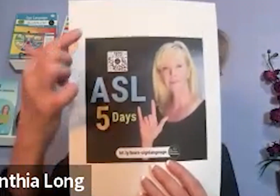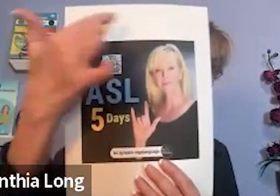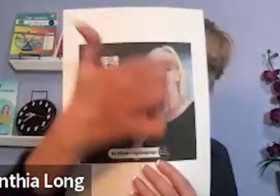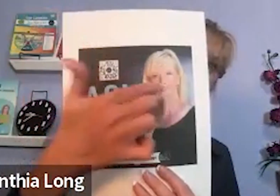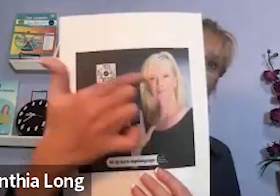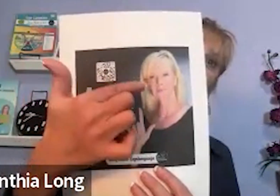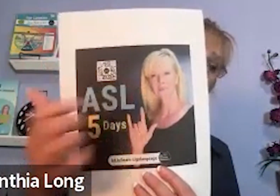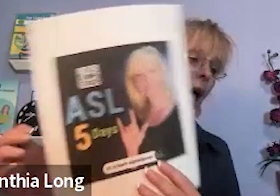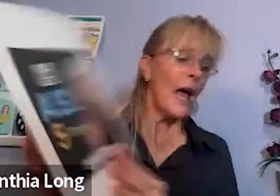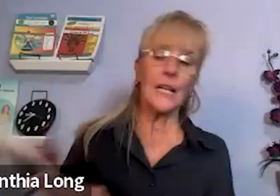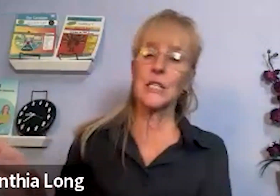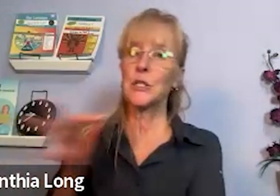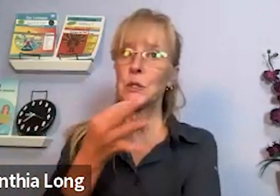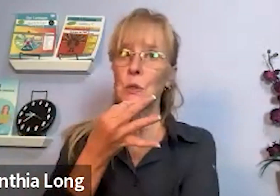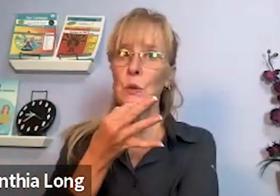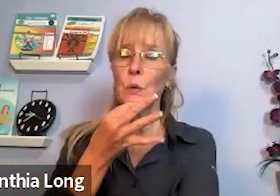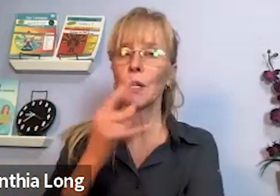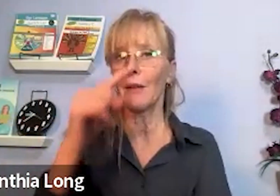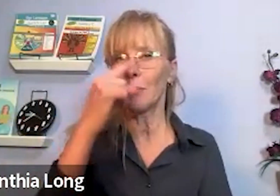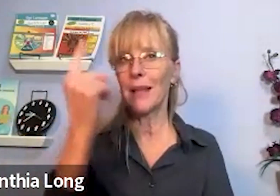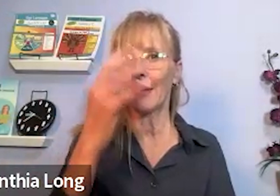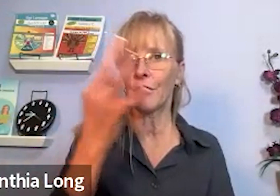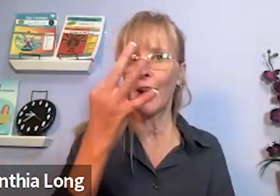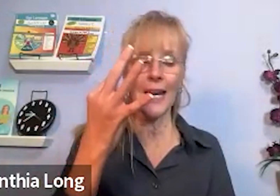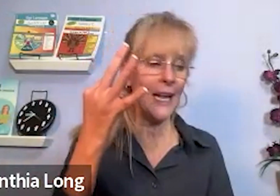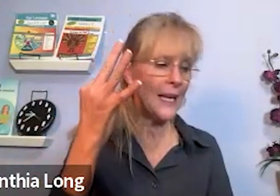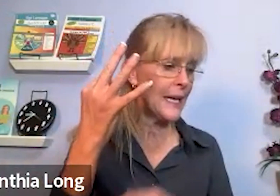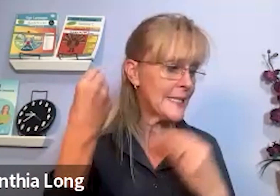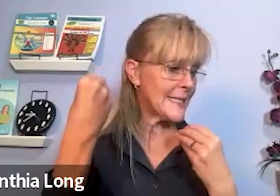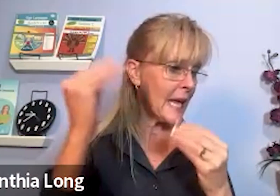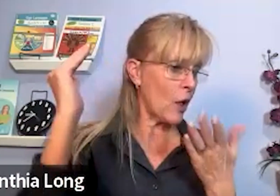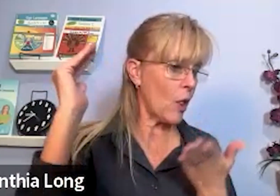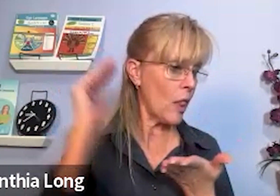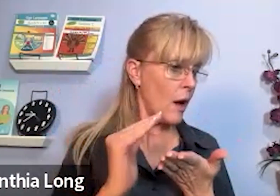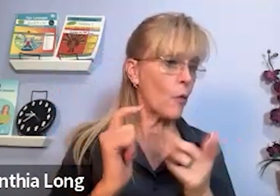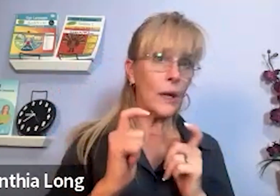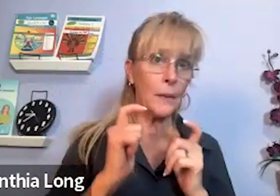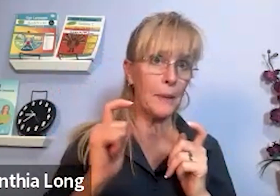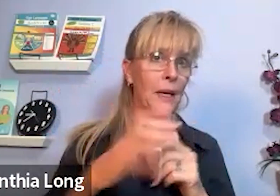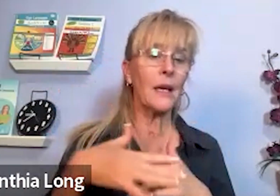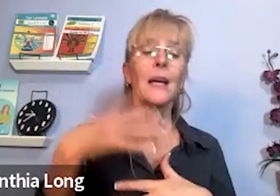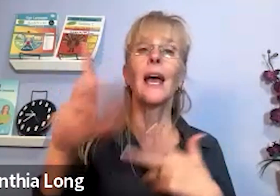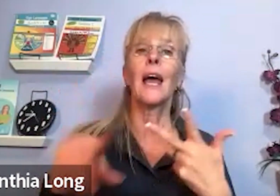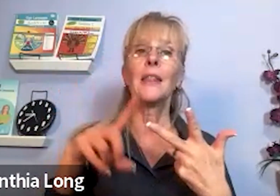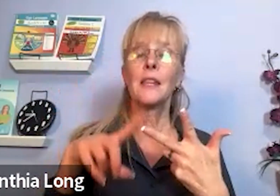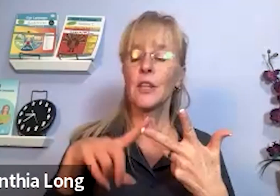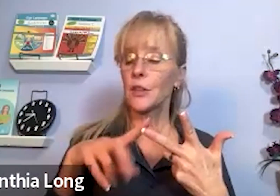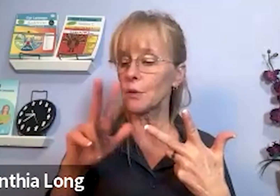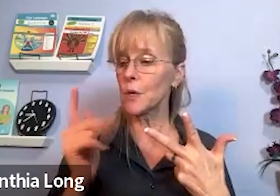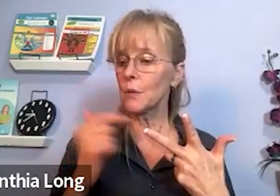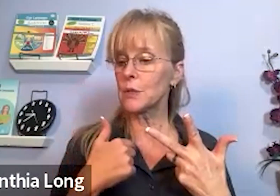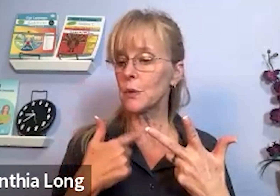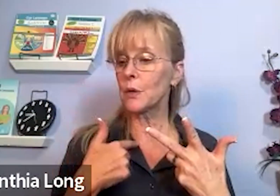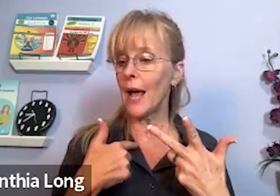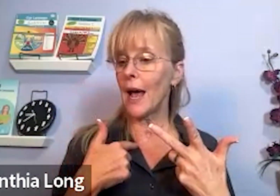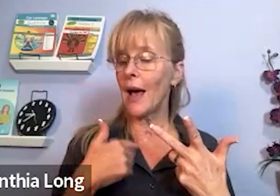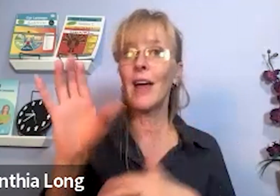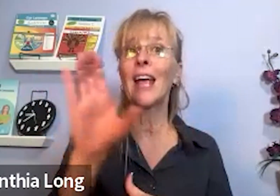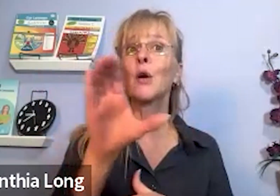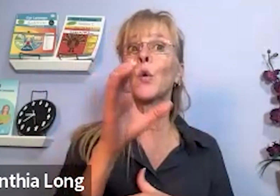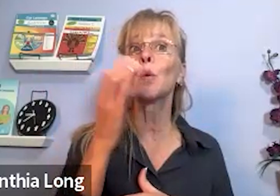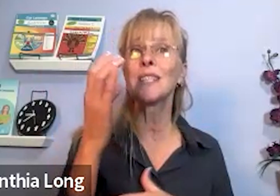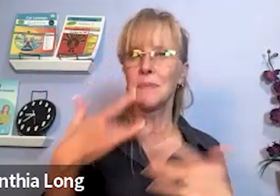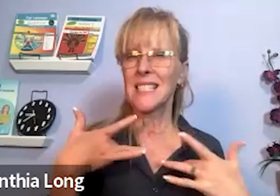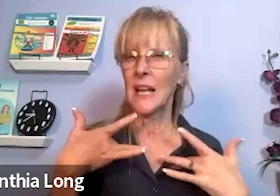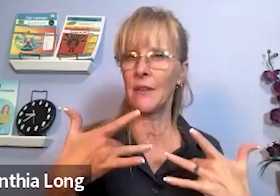Okay. And soon we're going to have a Black Friday sale, really big. And then the third one was we're going to have